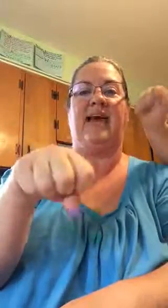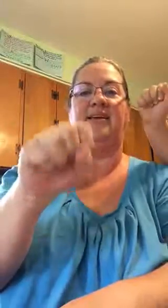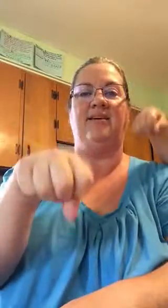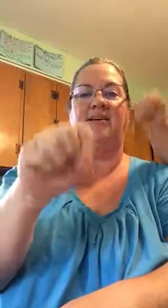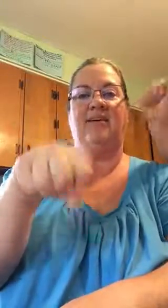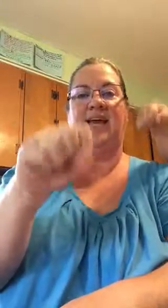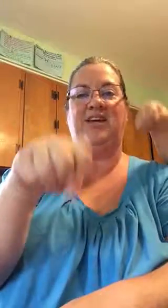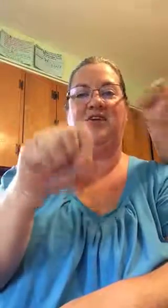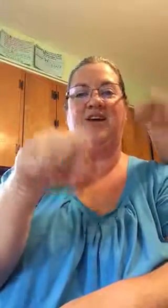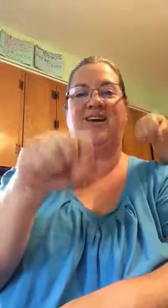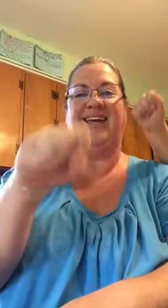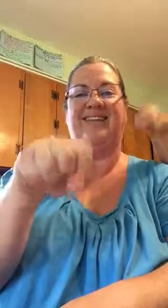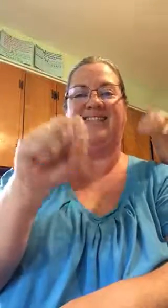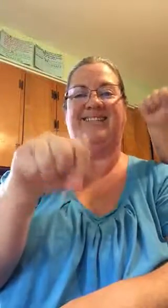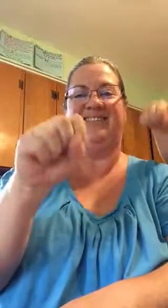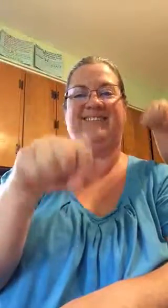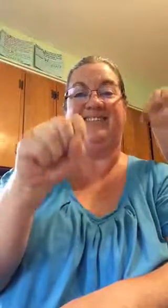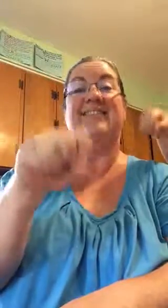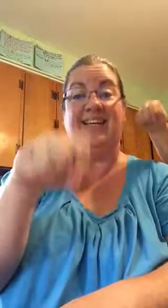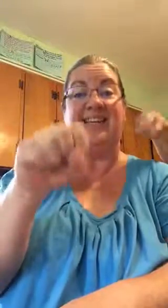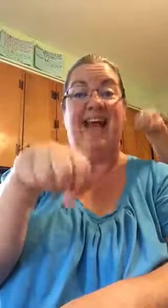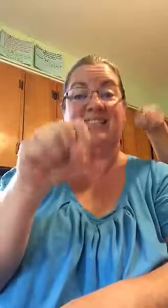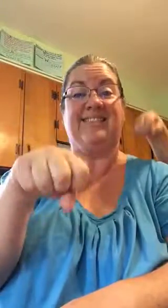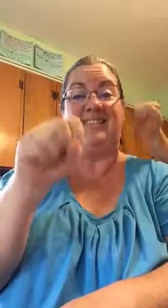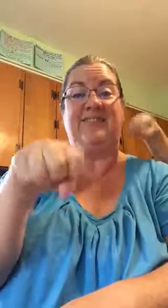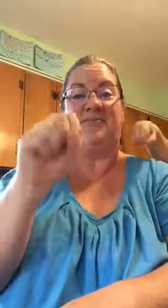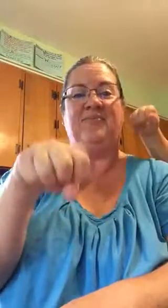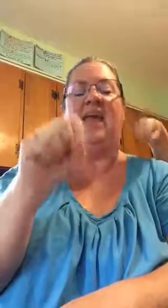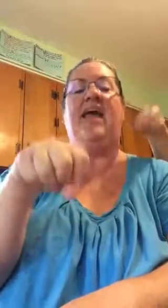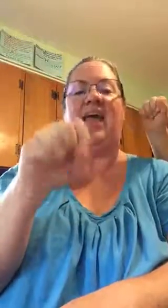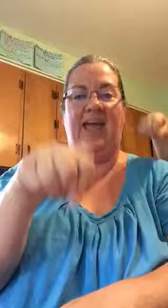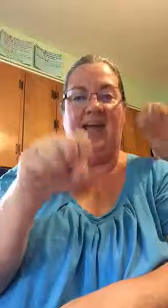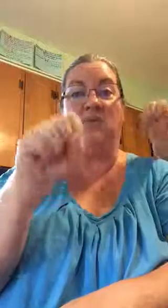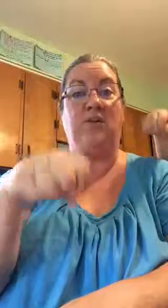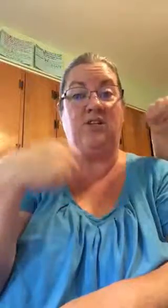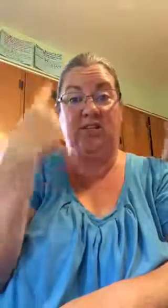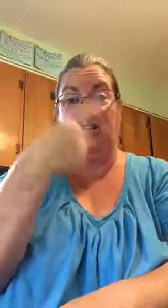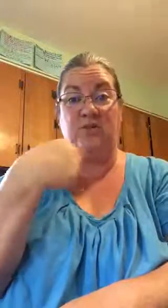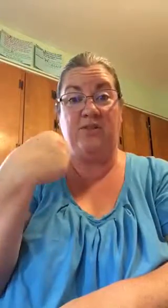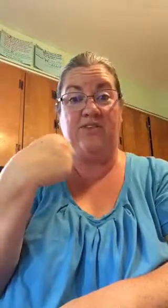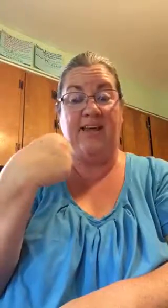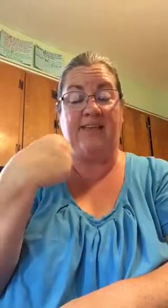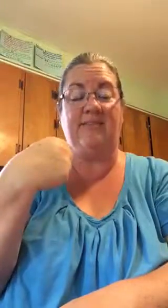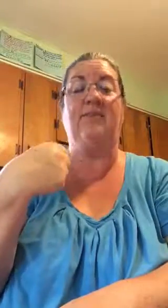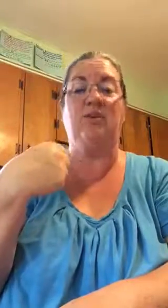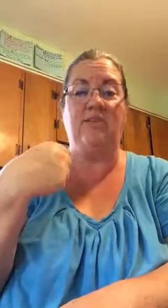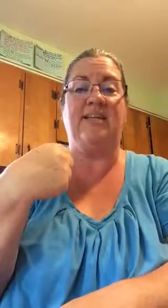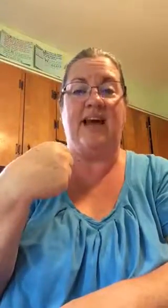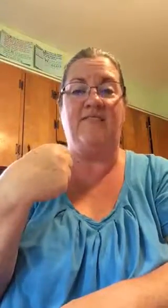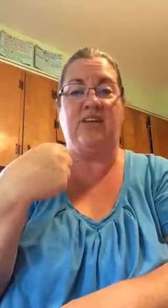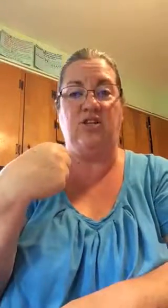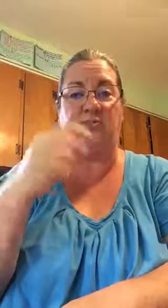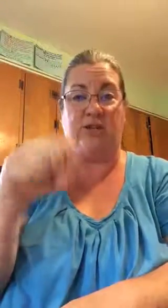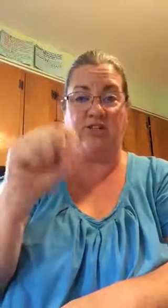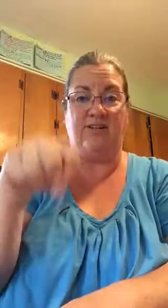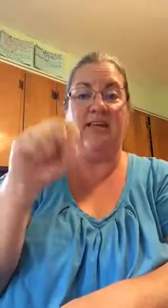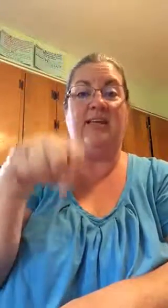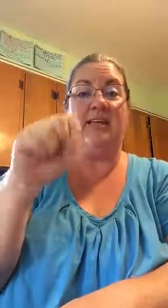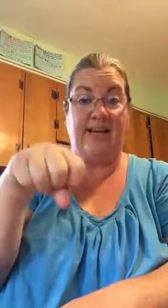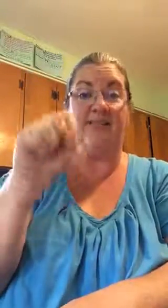head, and you're nodding it. I think I actually noticed one. And what do you need to do with your face? You need to add facial expression. Yes,